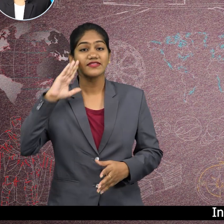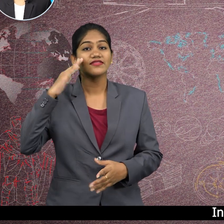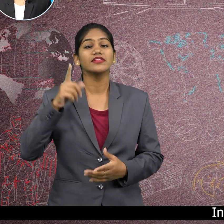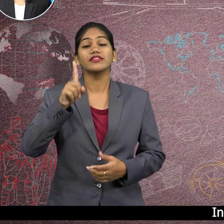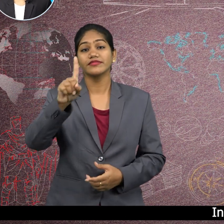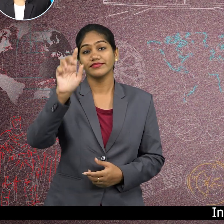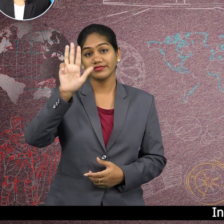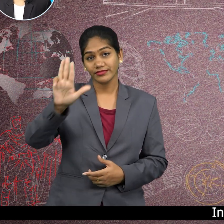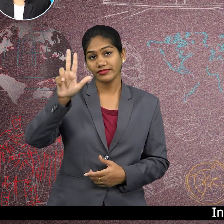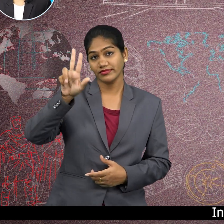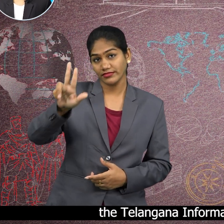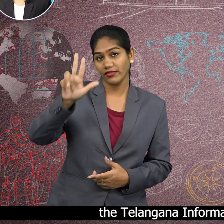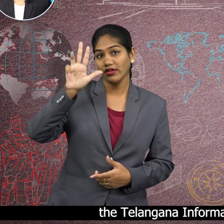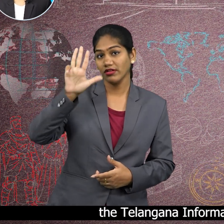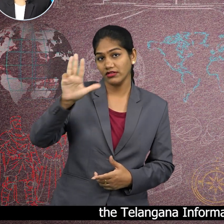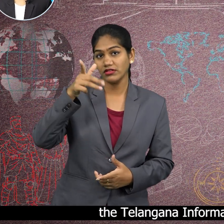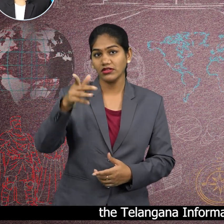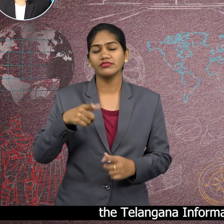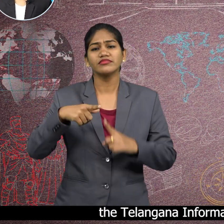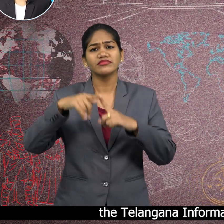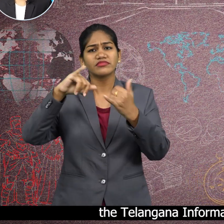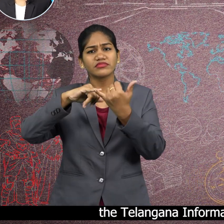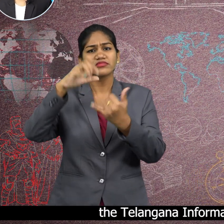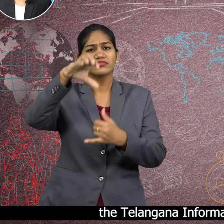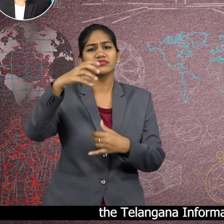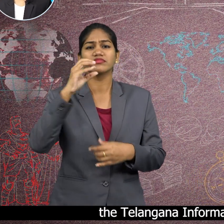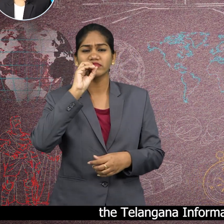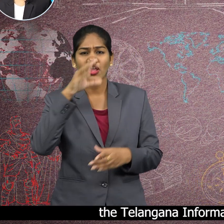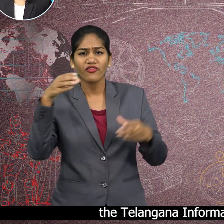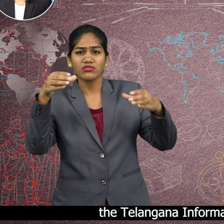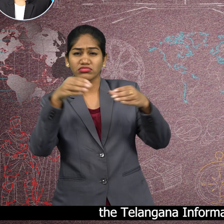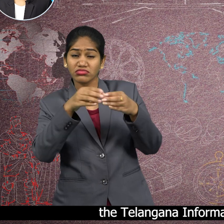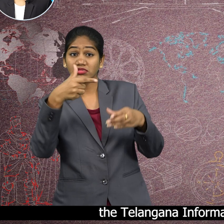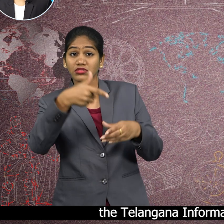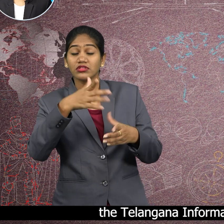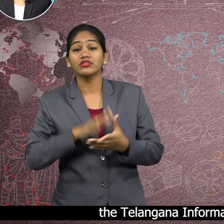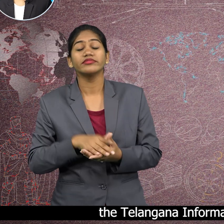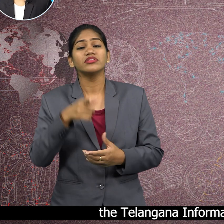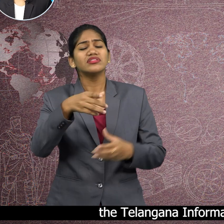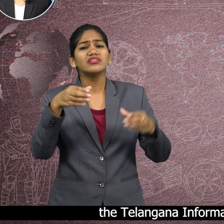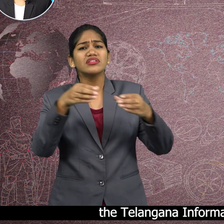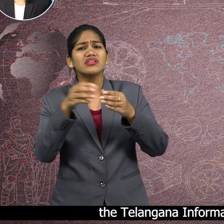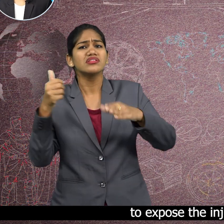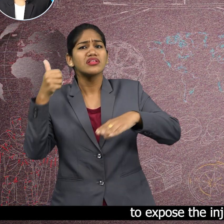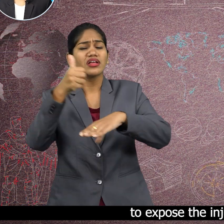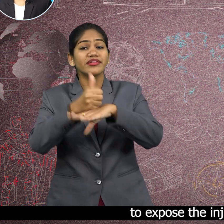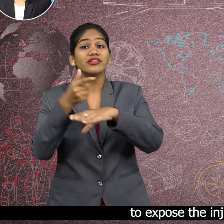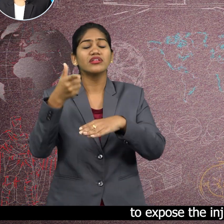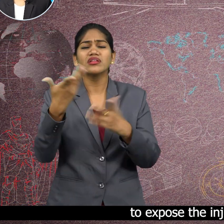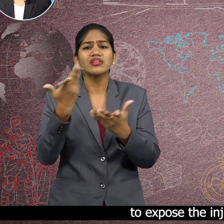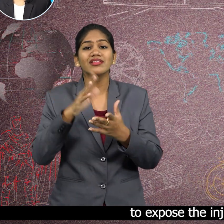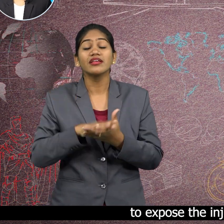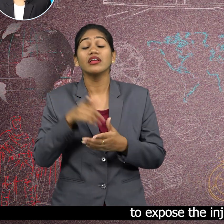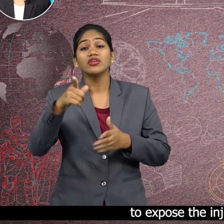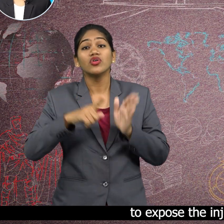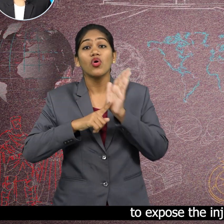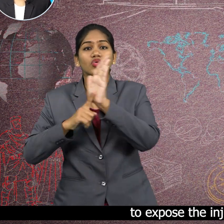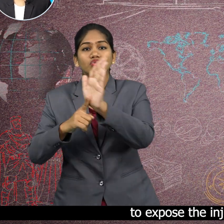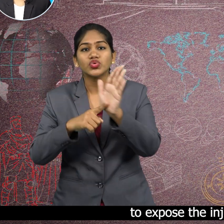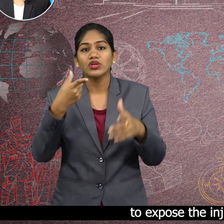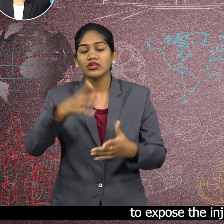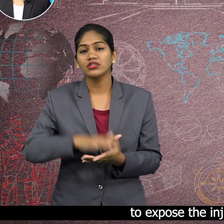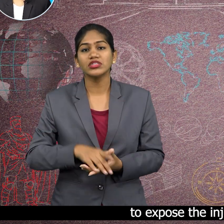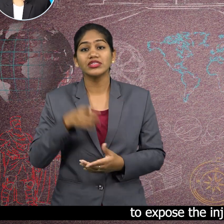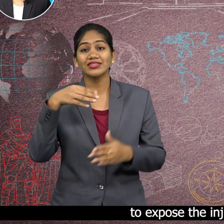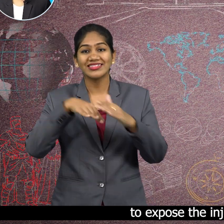In 1989, the Telangana Information Trust was established to expose the